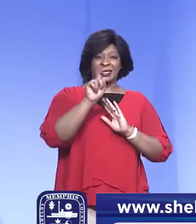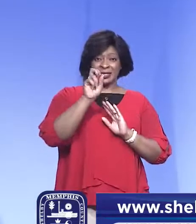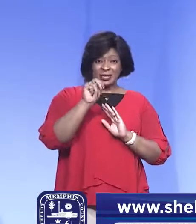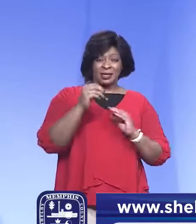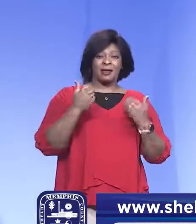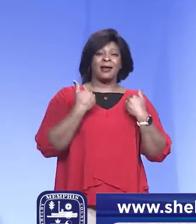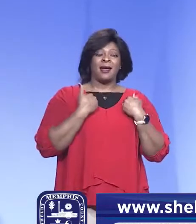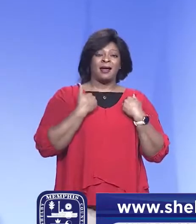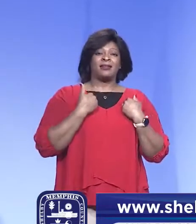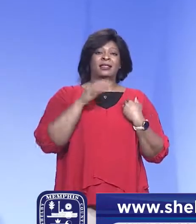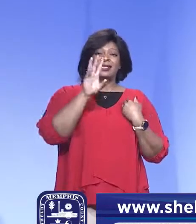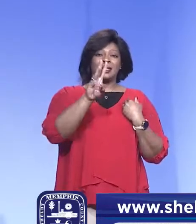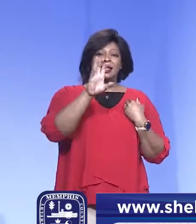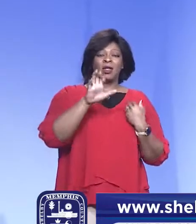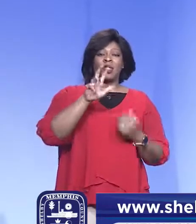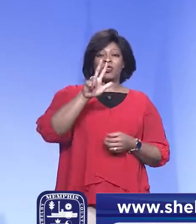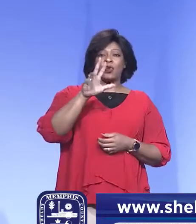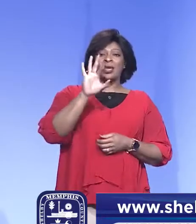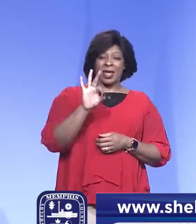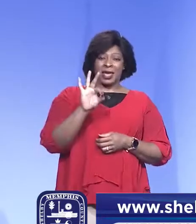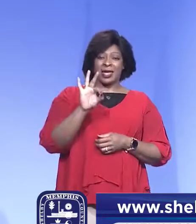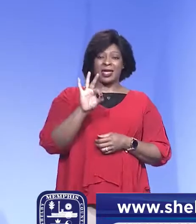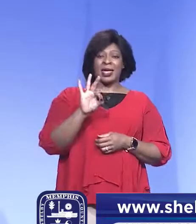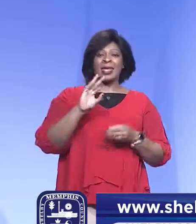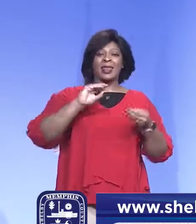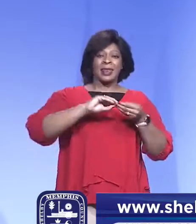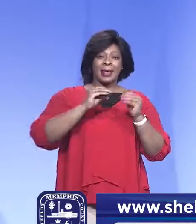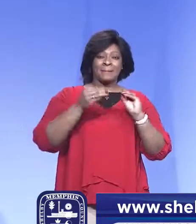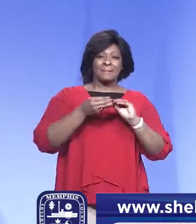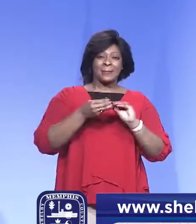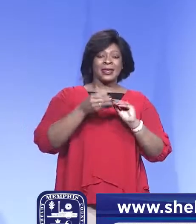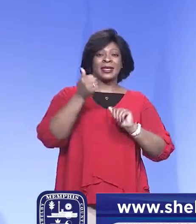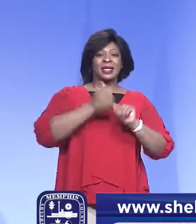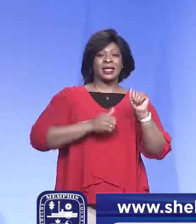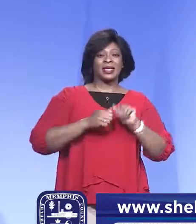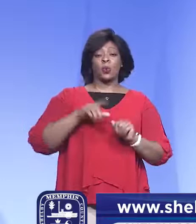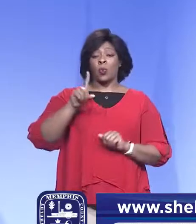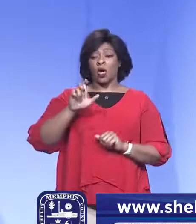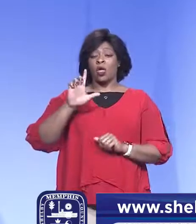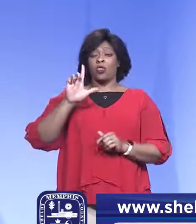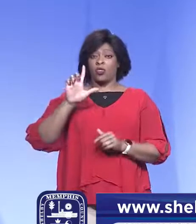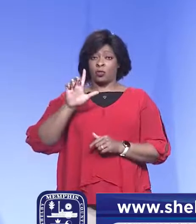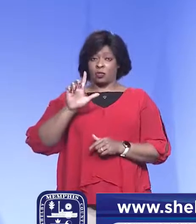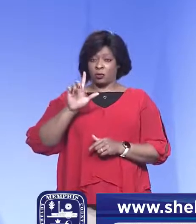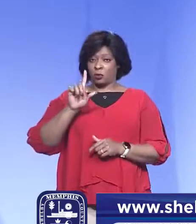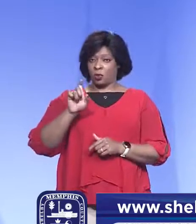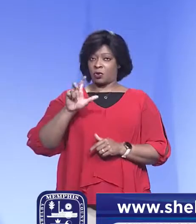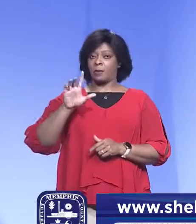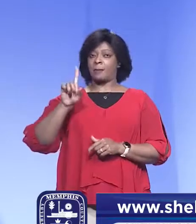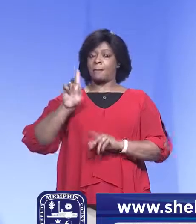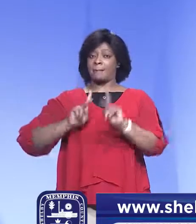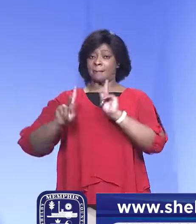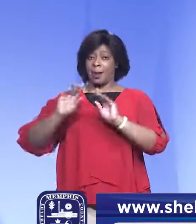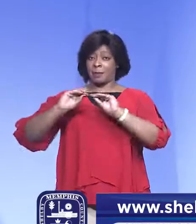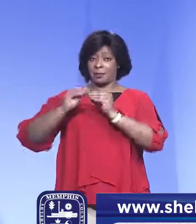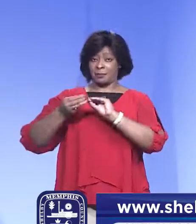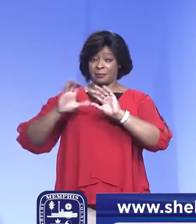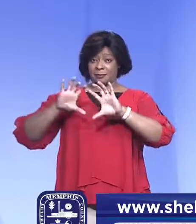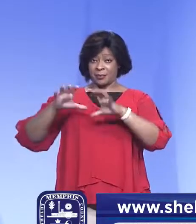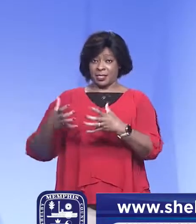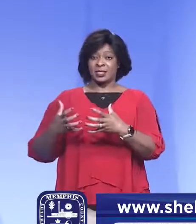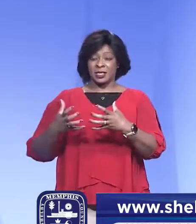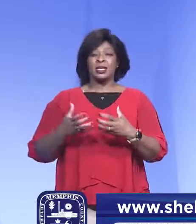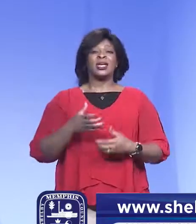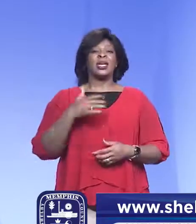of 639 cases per 100,000 population. When we compare that to the